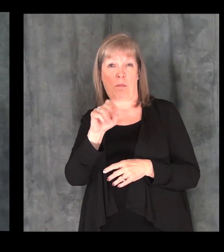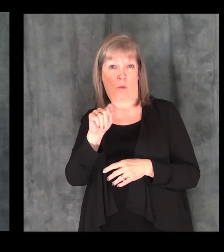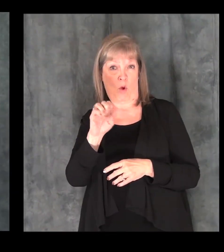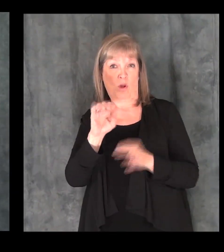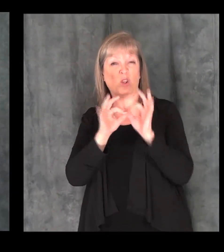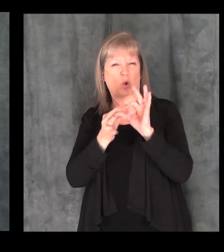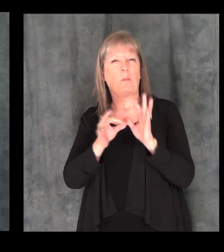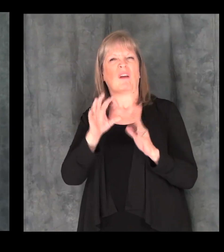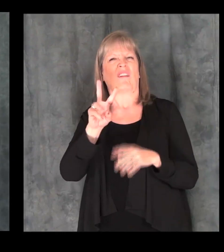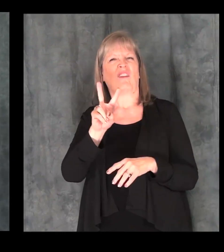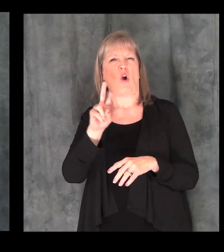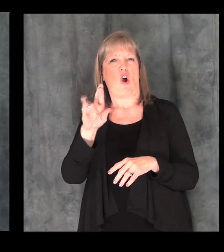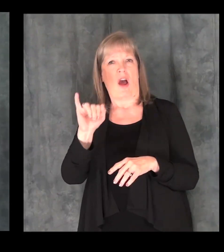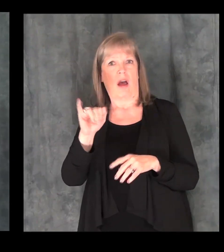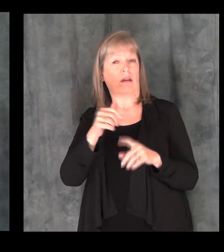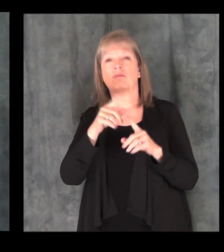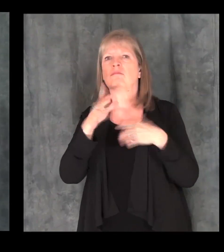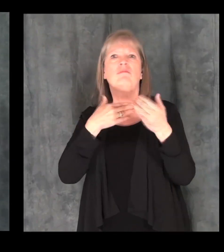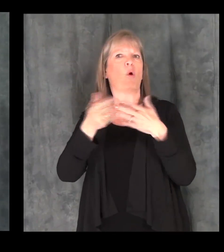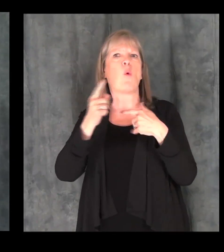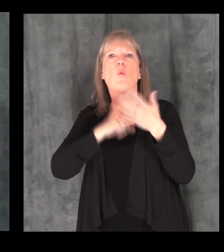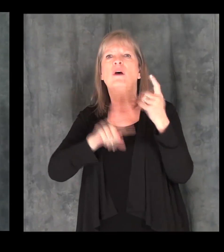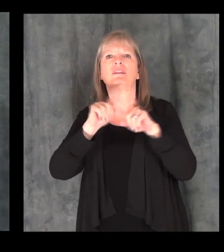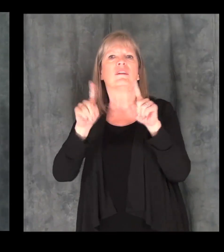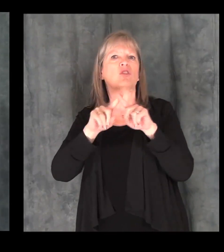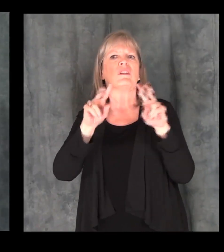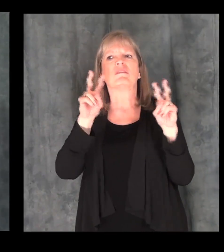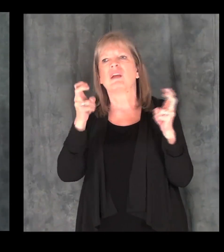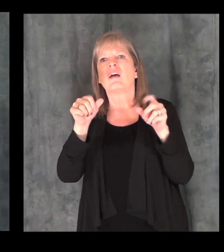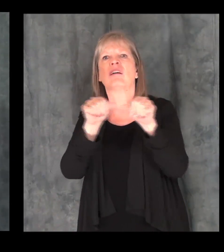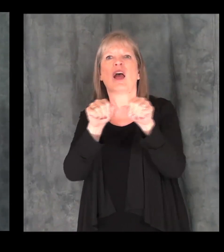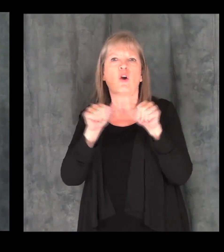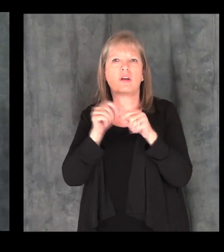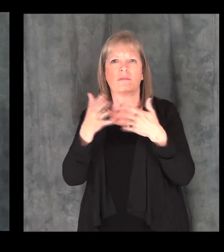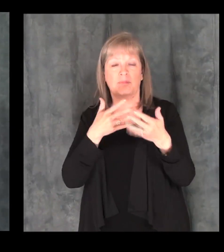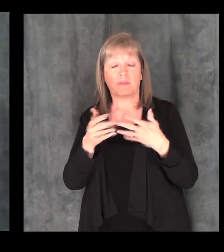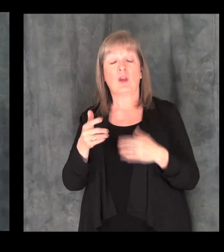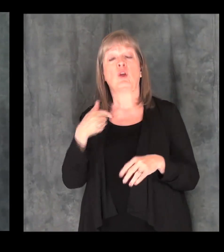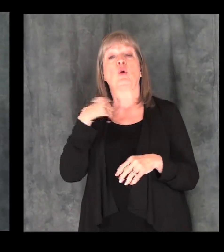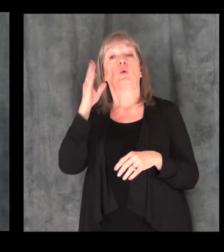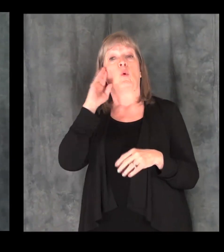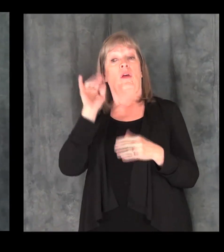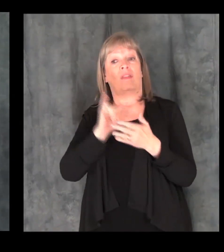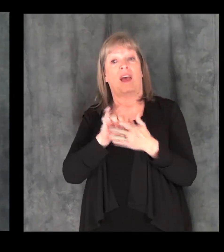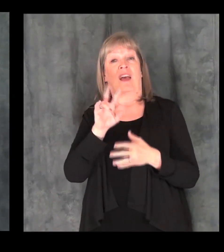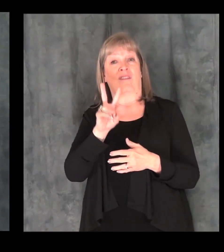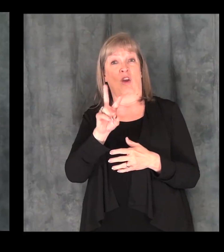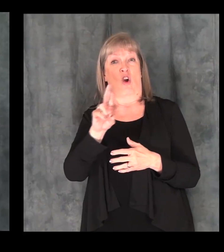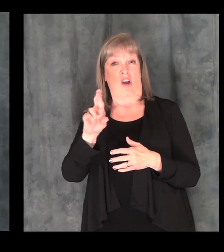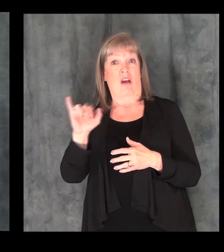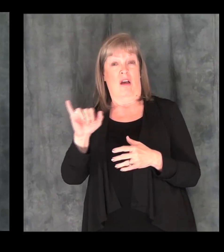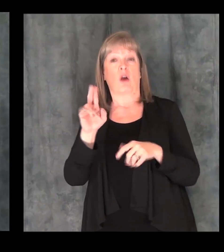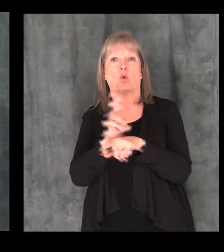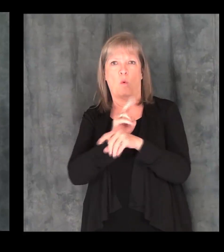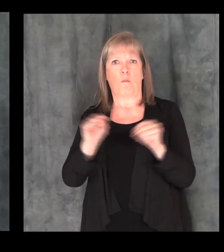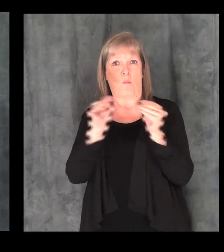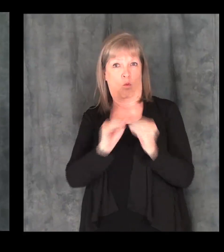So just to give you some background initially, we know that video remote interpreting is being used a lot more